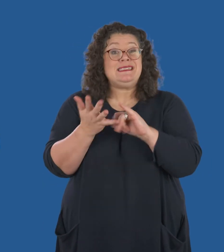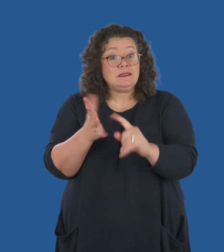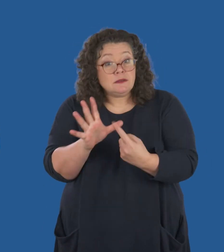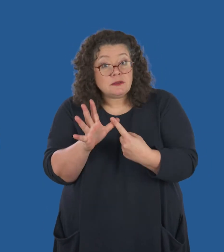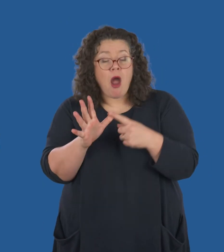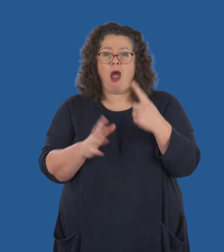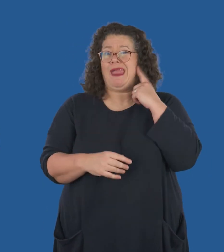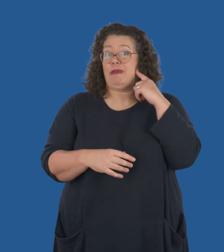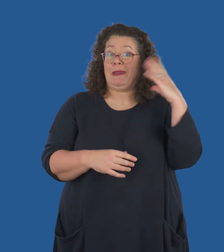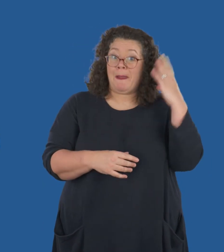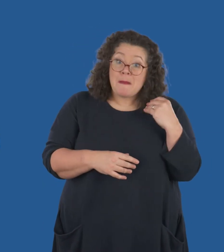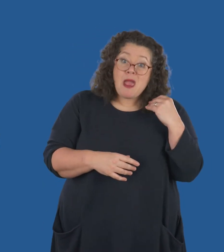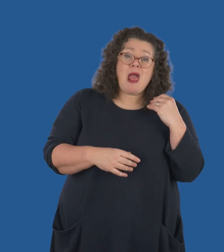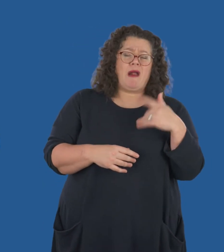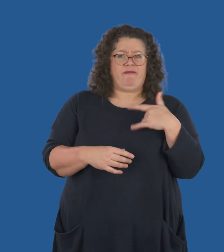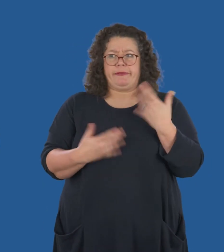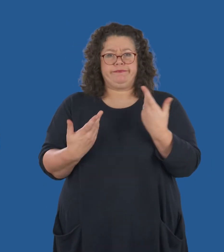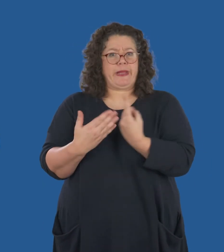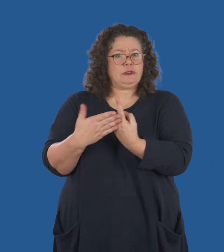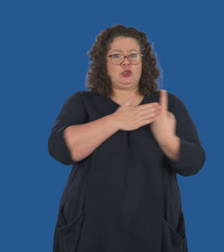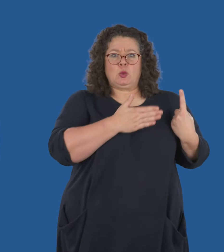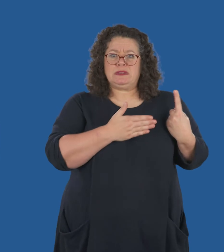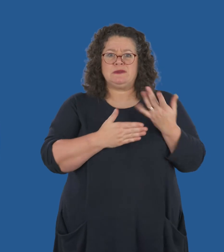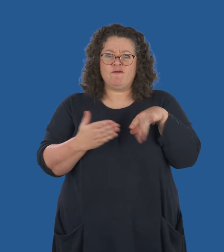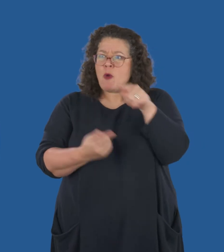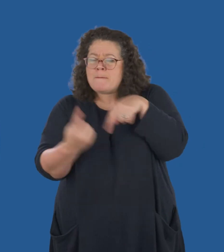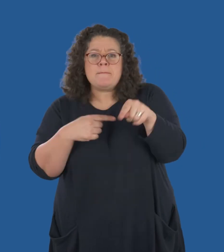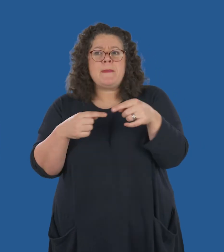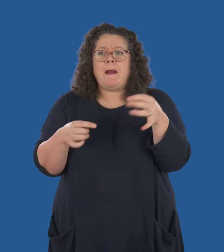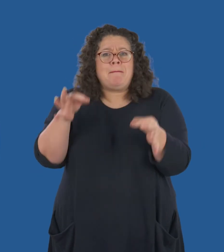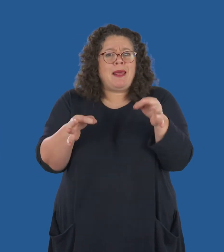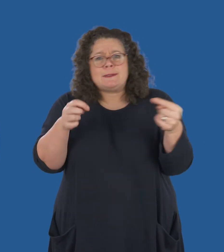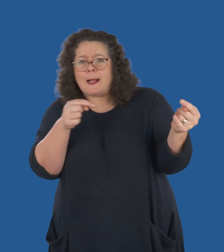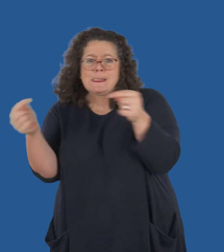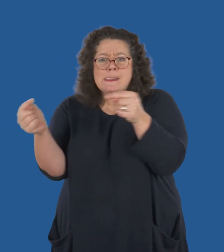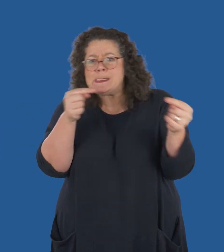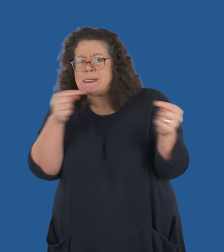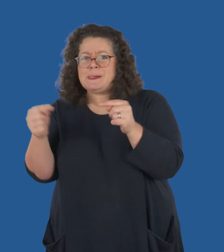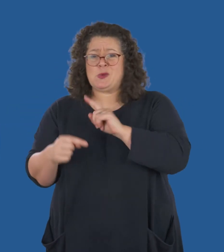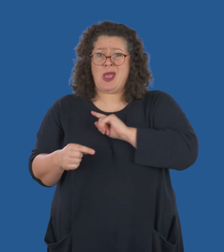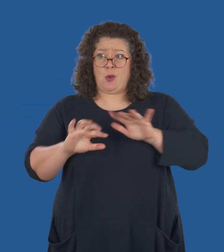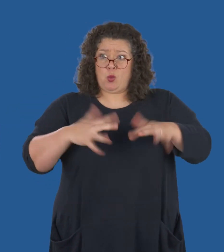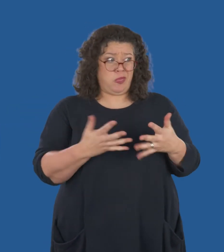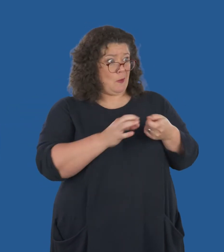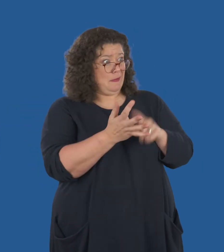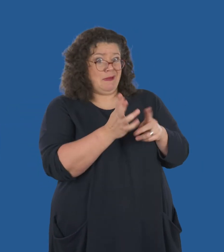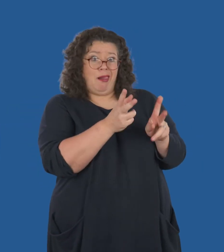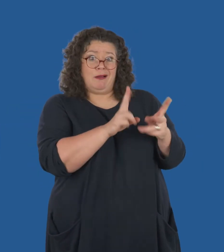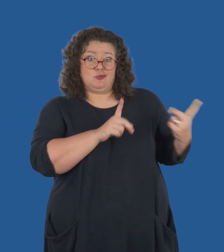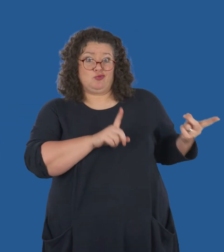Denisa is hearing impaired and she feels excluded from political hustings because without a BSL interpreter, she is unable to